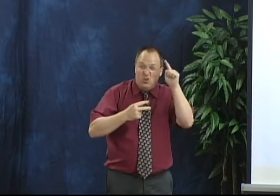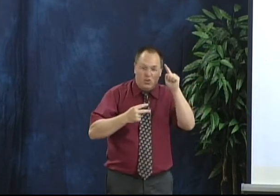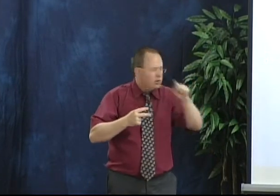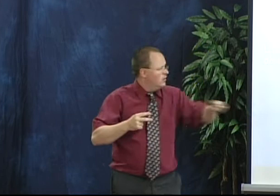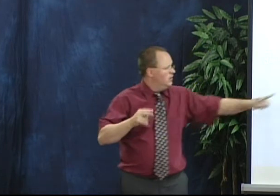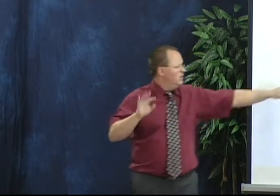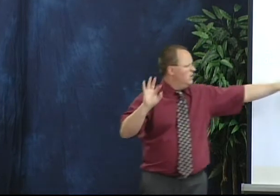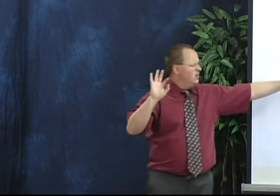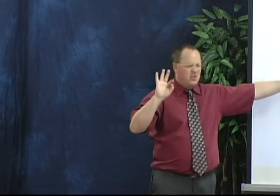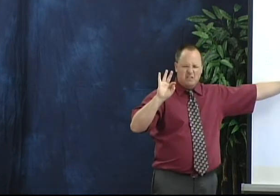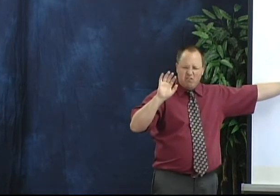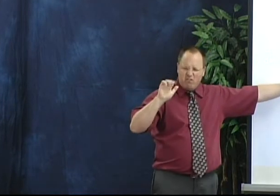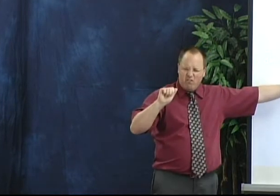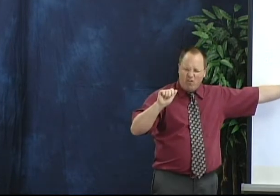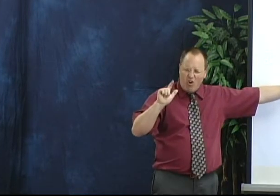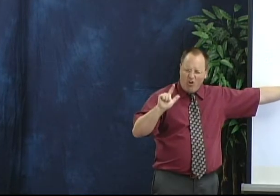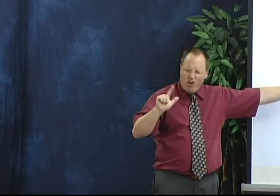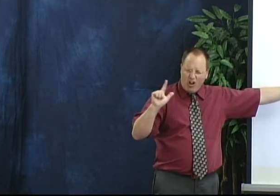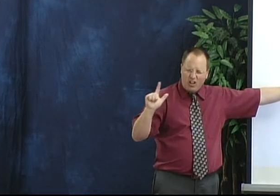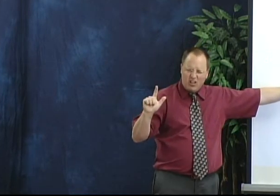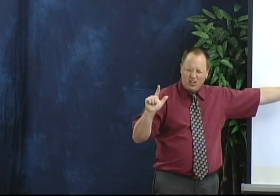is destined for the fall